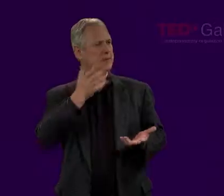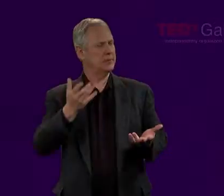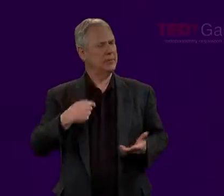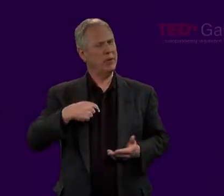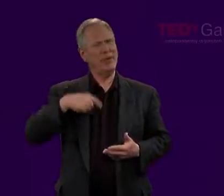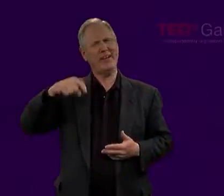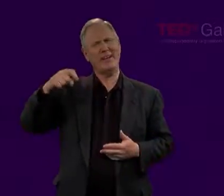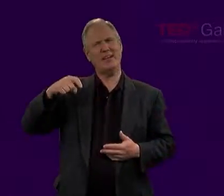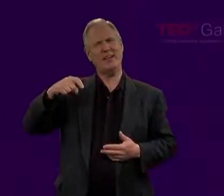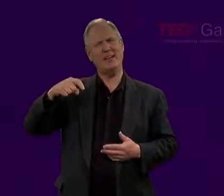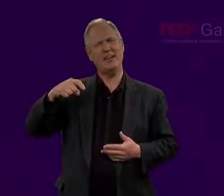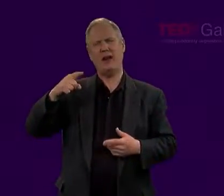Light